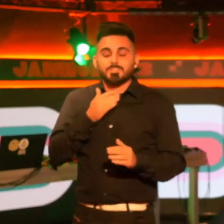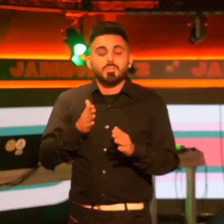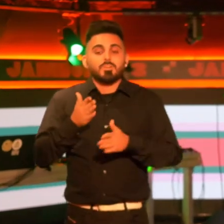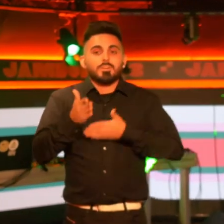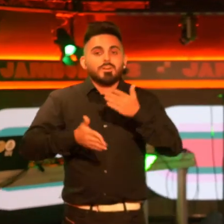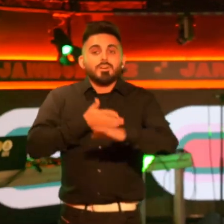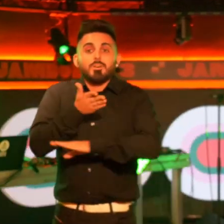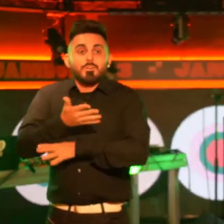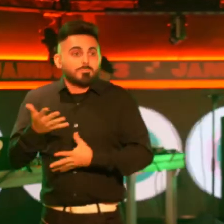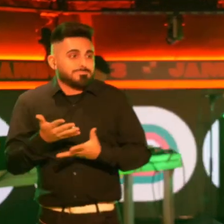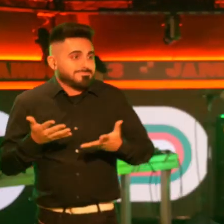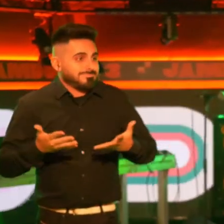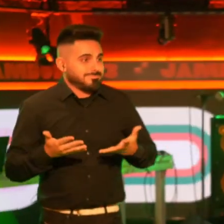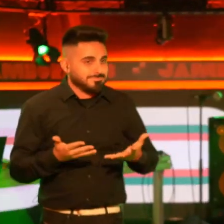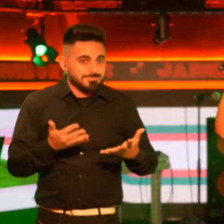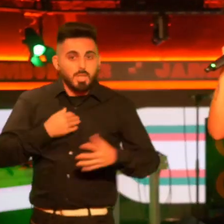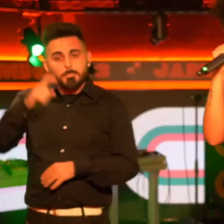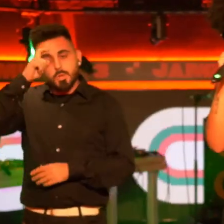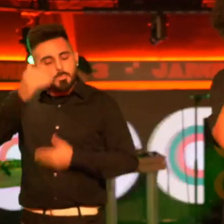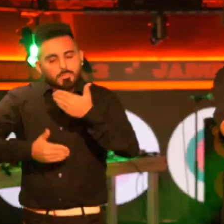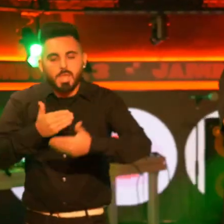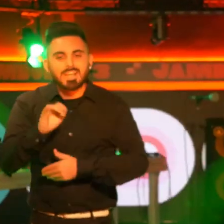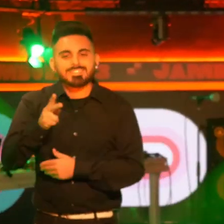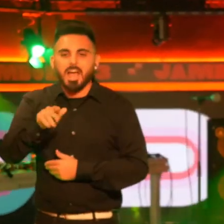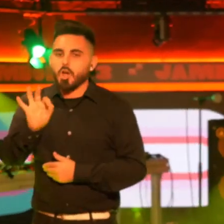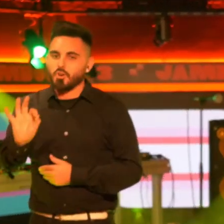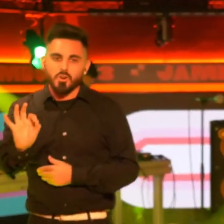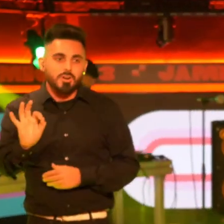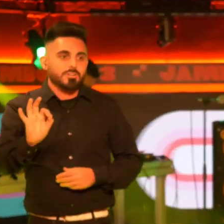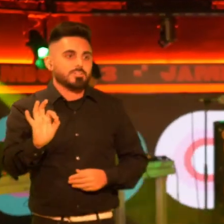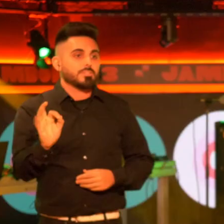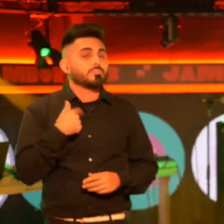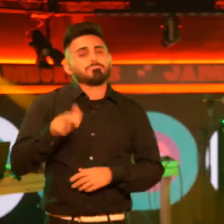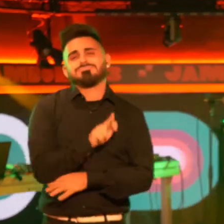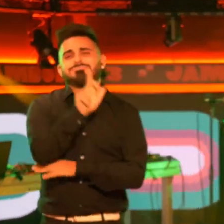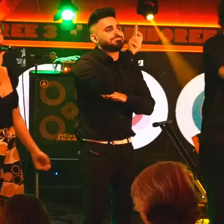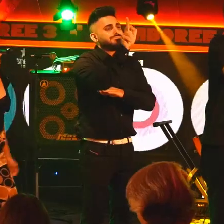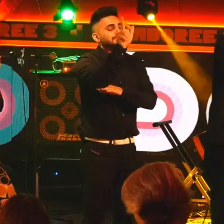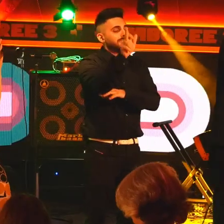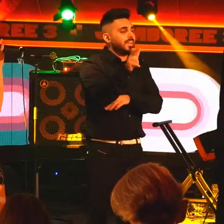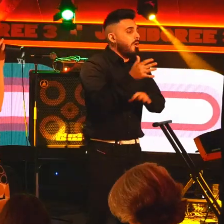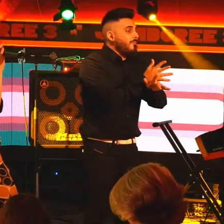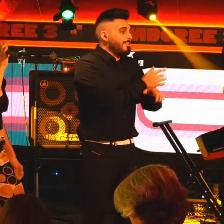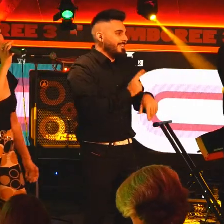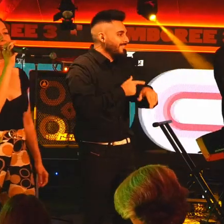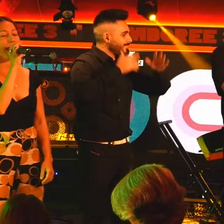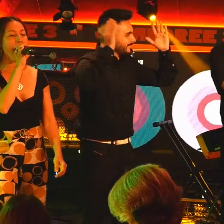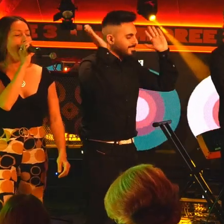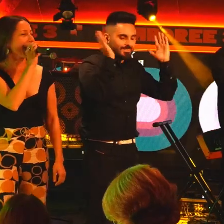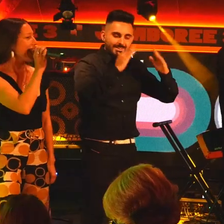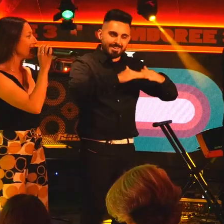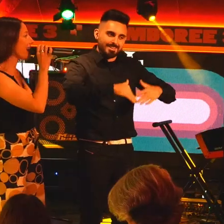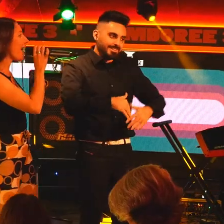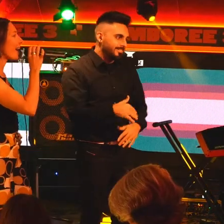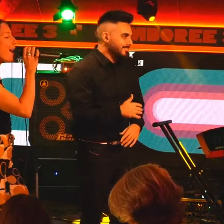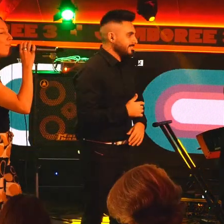rumble. Unchained like my name is Jango. I'm so high like space shuttle. There's no time to play.